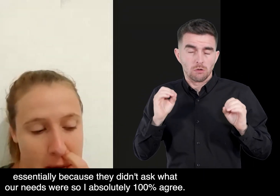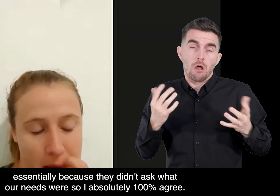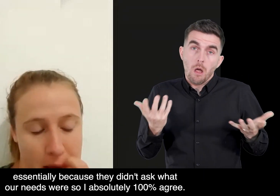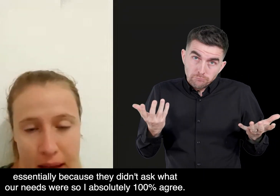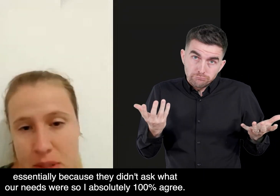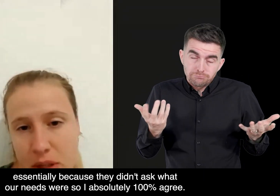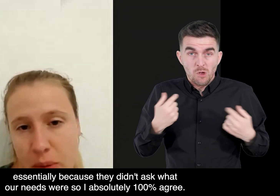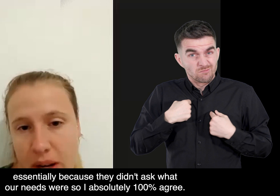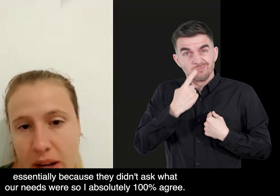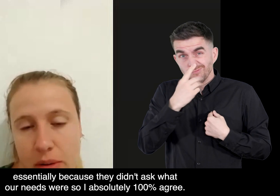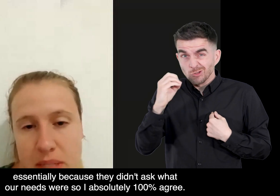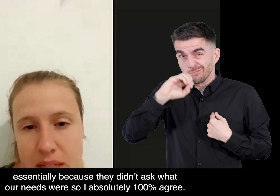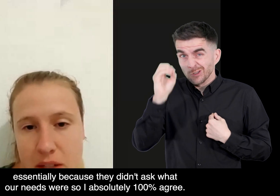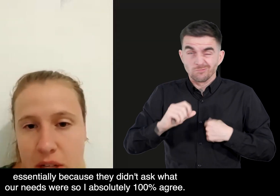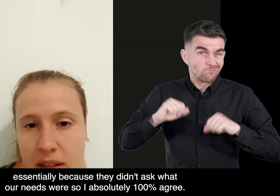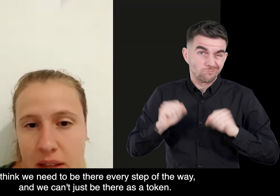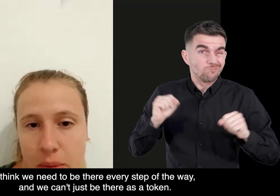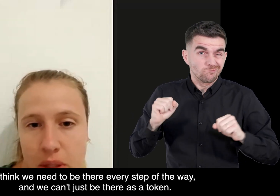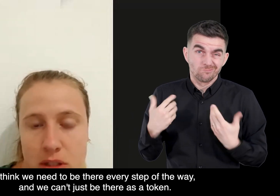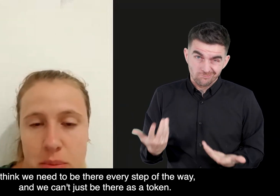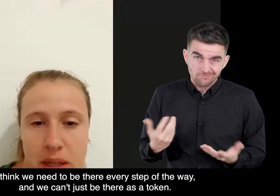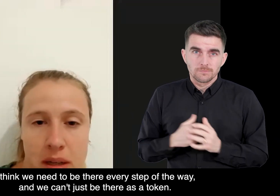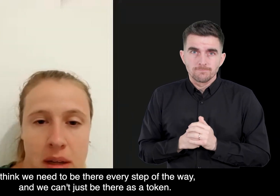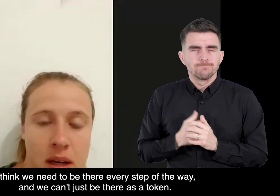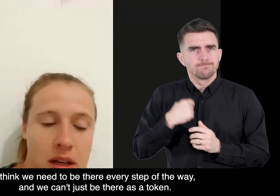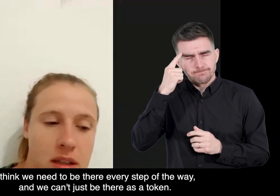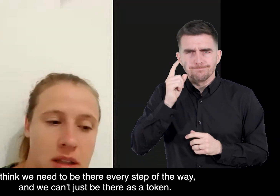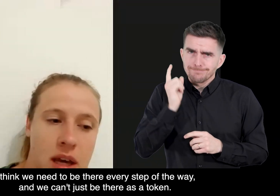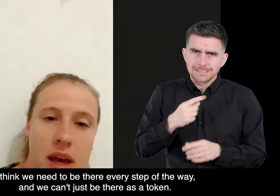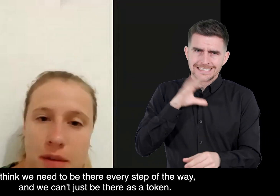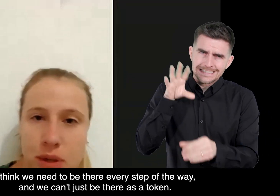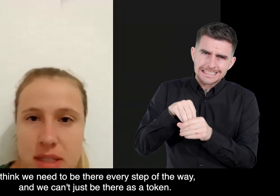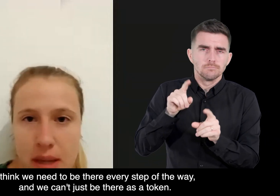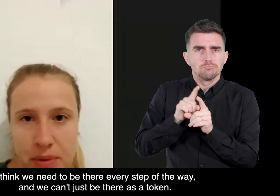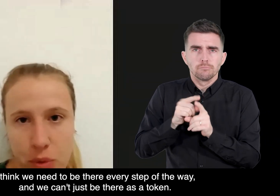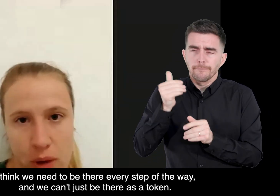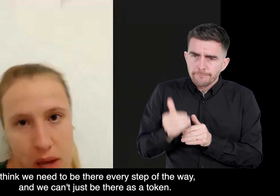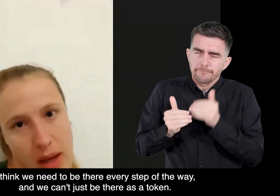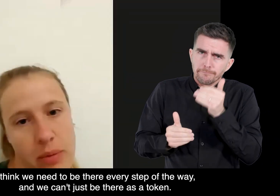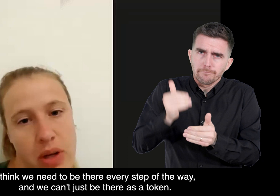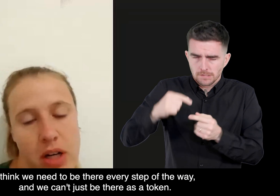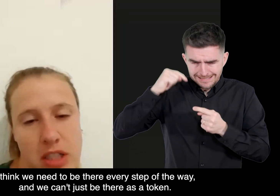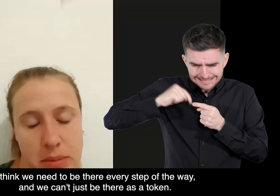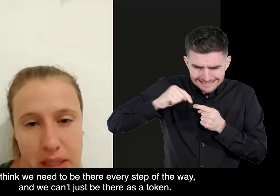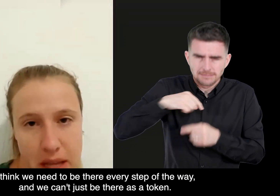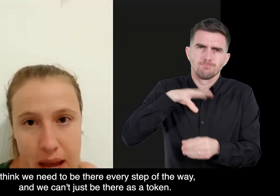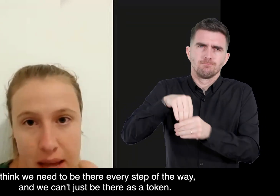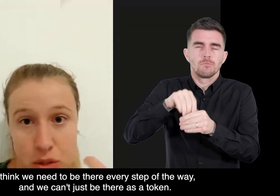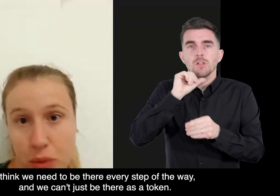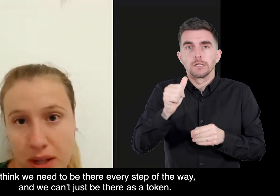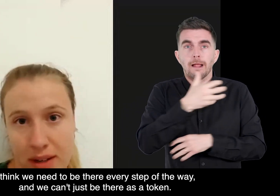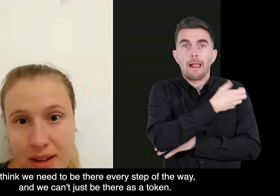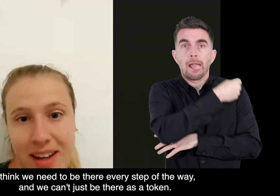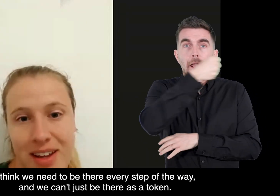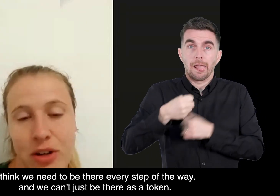So I absolutely 100% agree. I think we need to be there every step of the way, and we can't just be there as